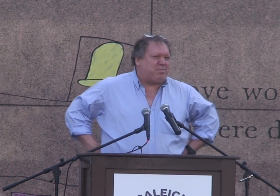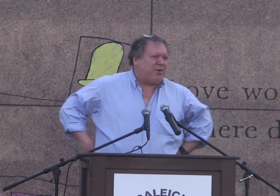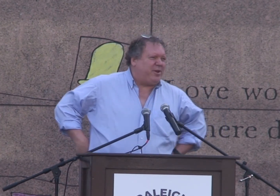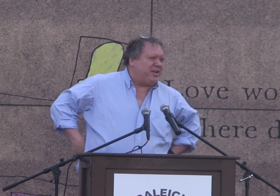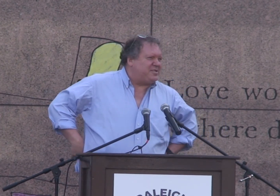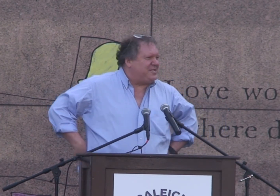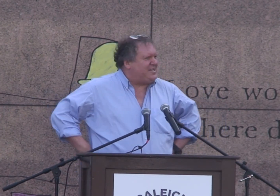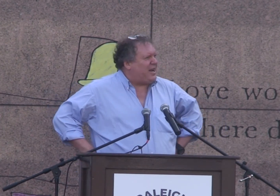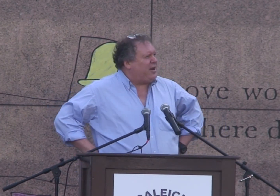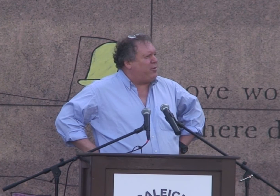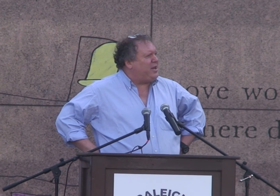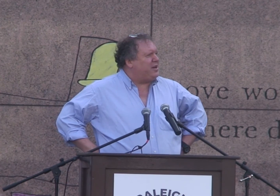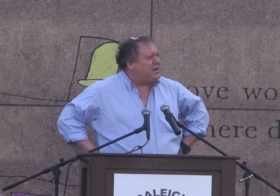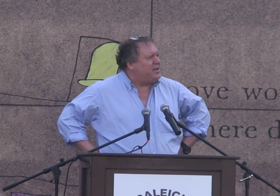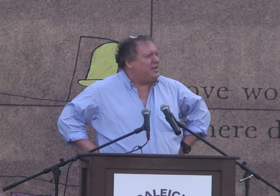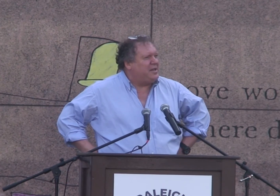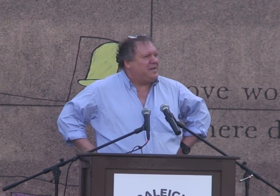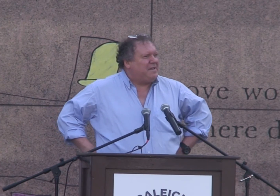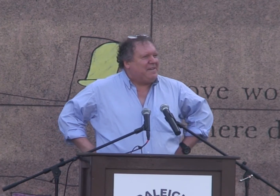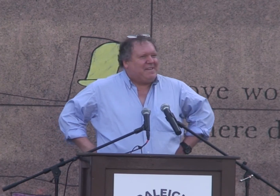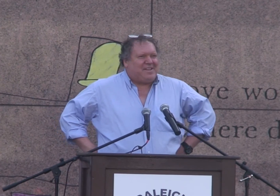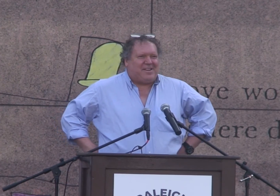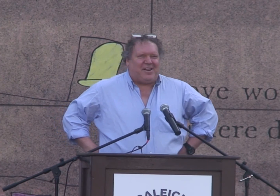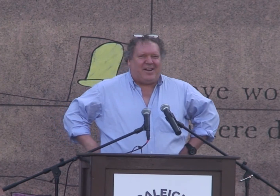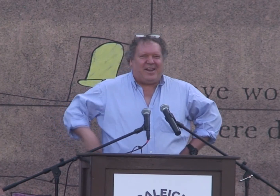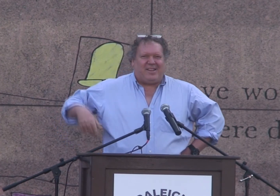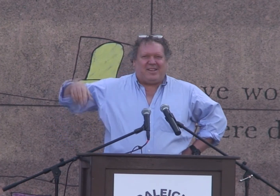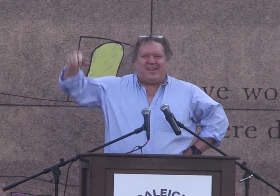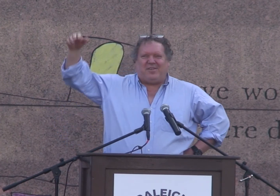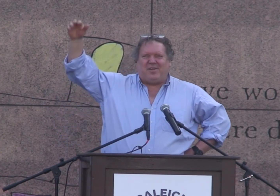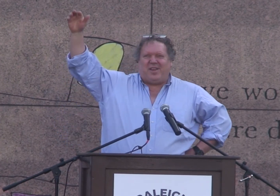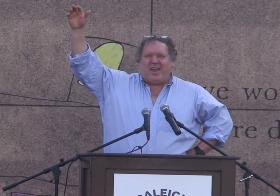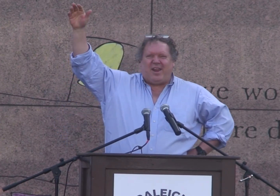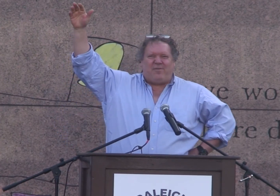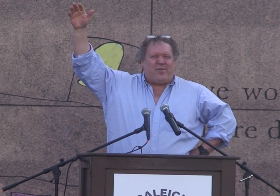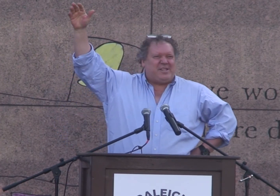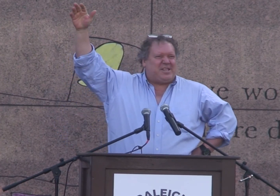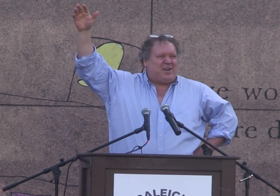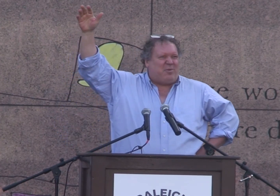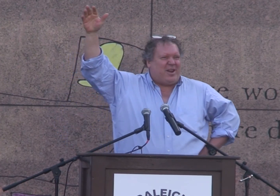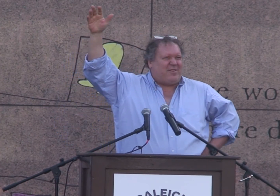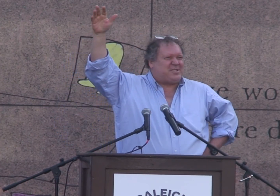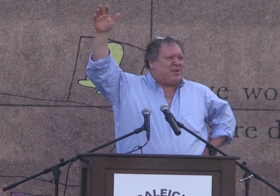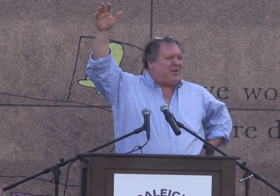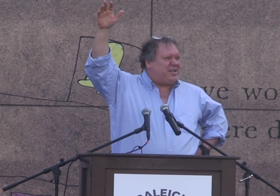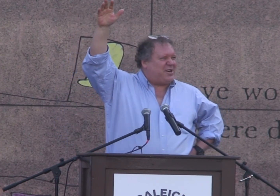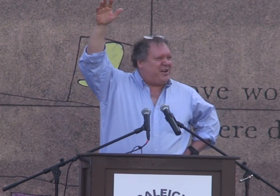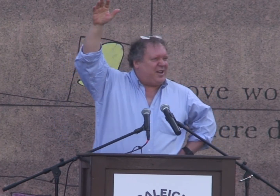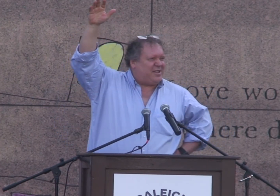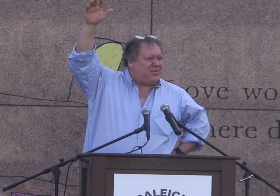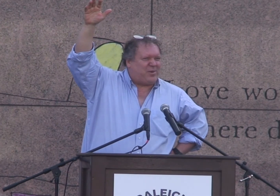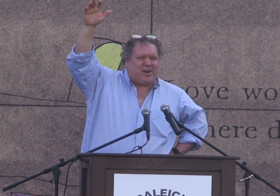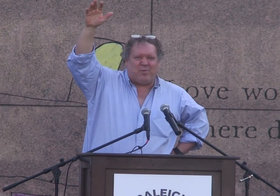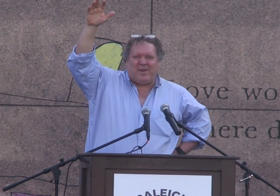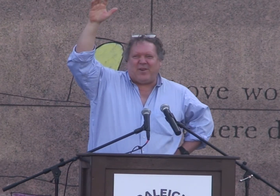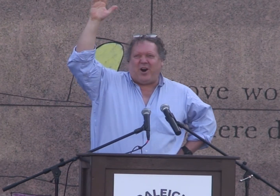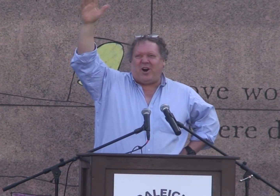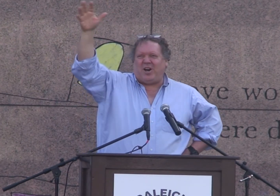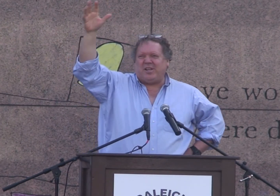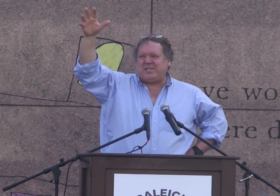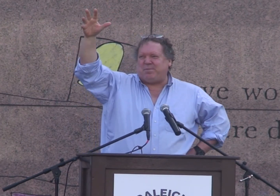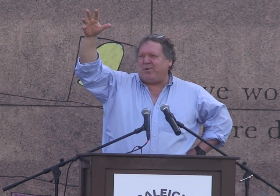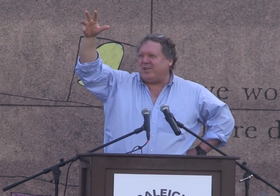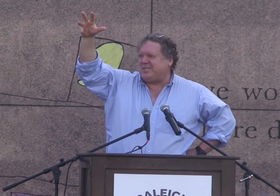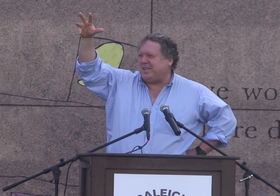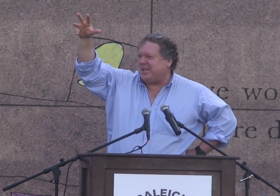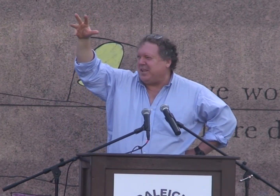have experienced diarrhea? All right? Every single one of us can raise our hands, right? We've